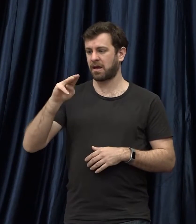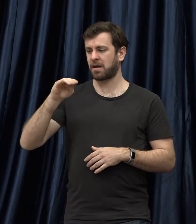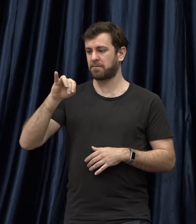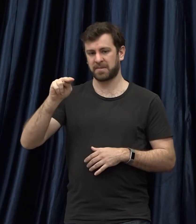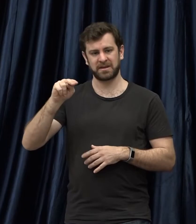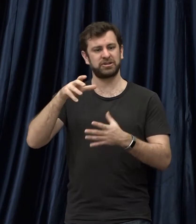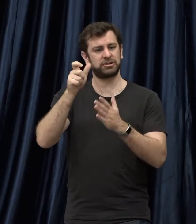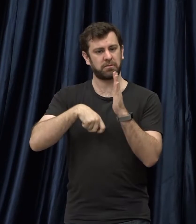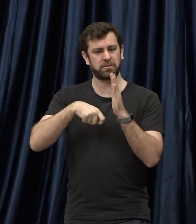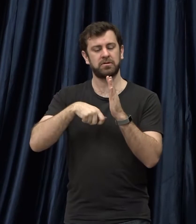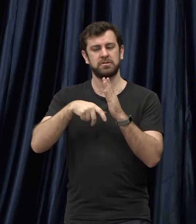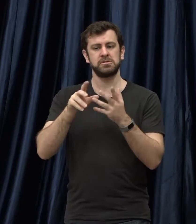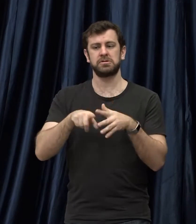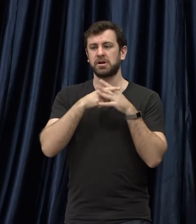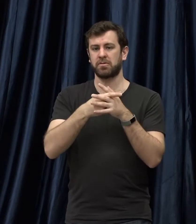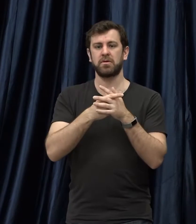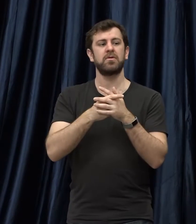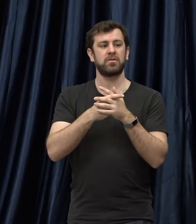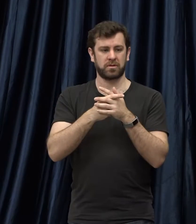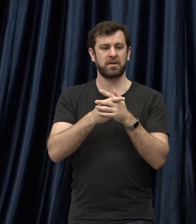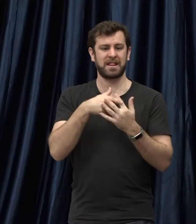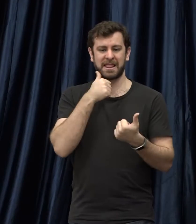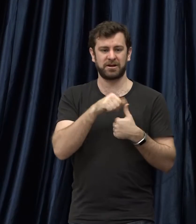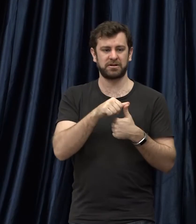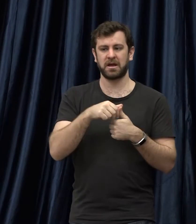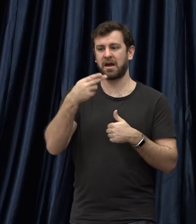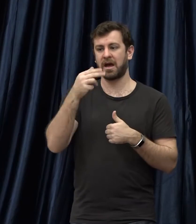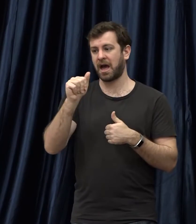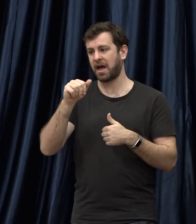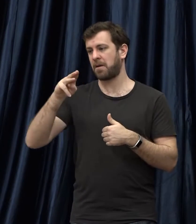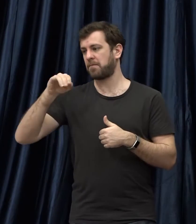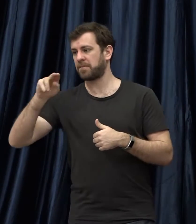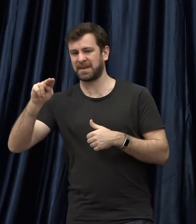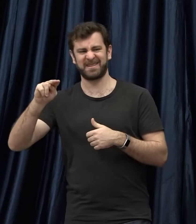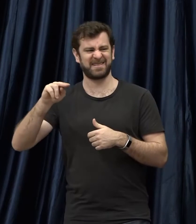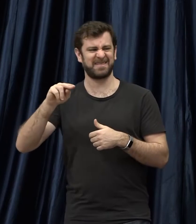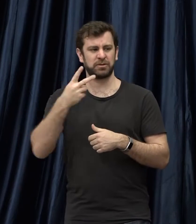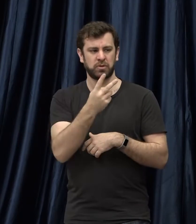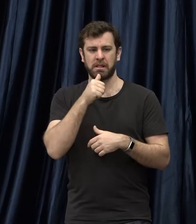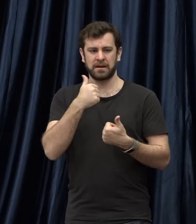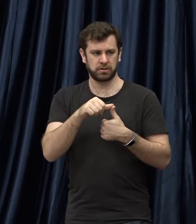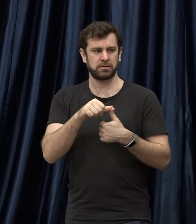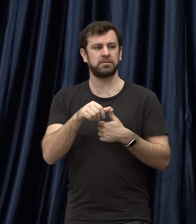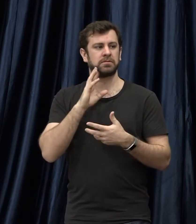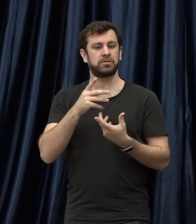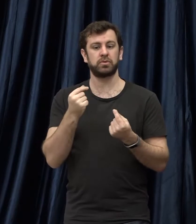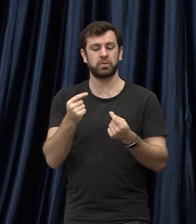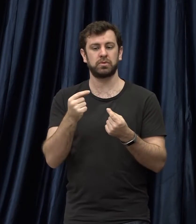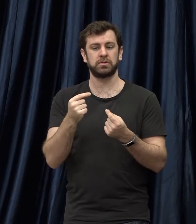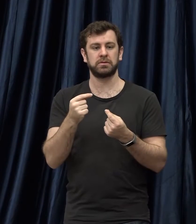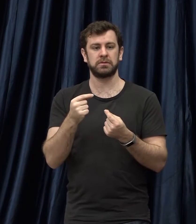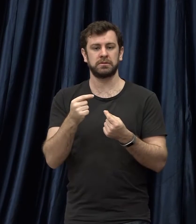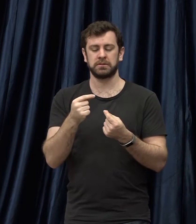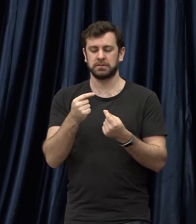chapters that begin with the 2 letters Ha and Mim, they are the silken brocade of